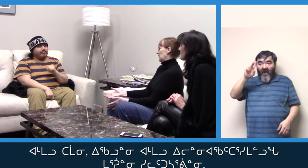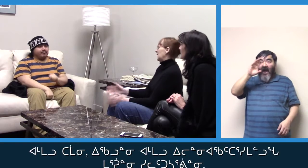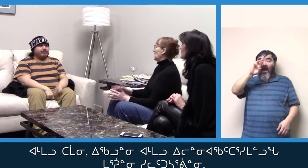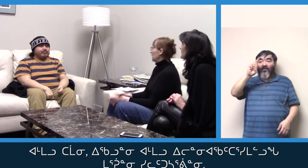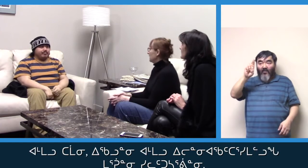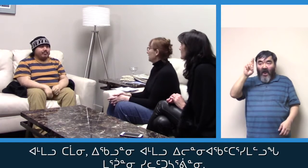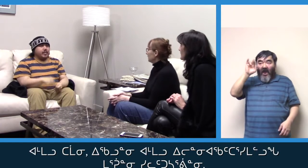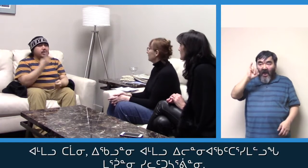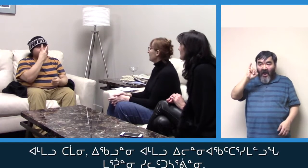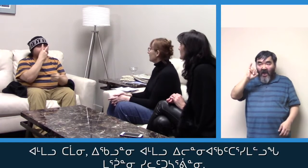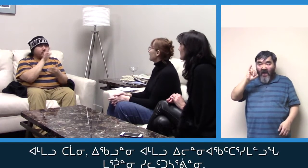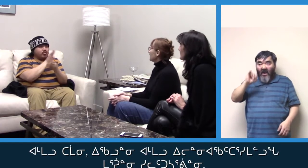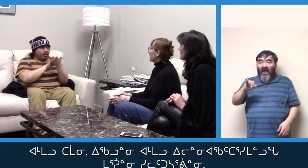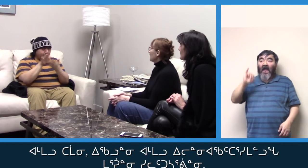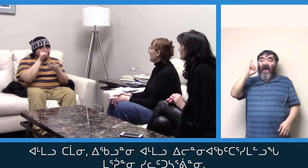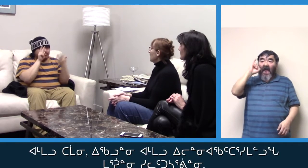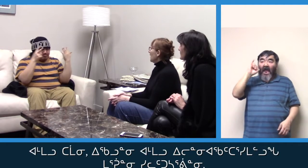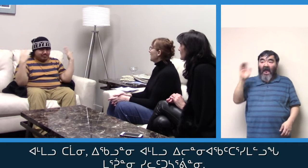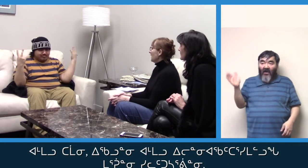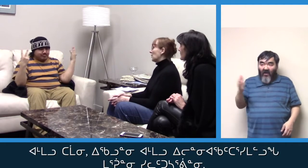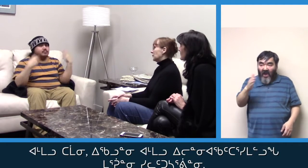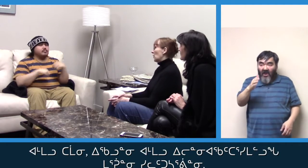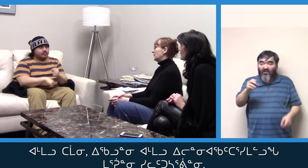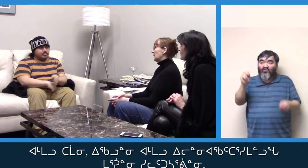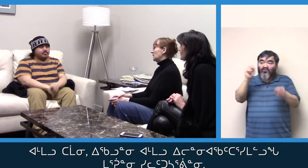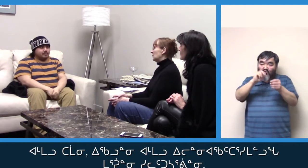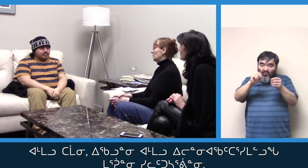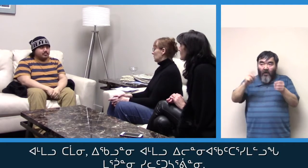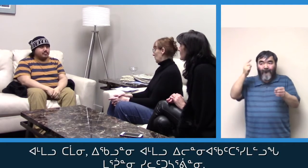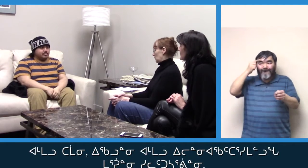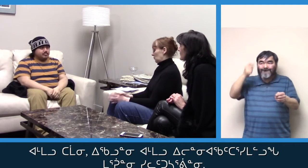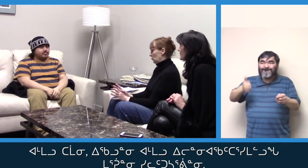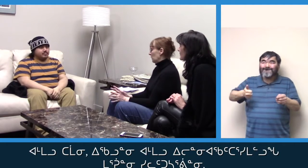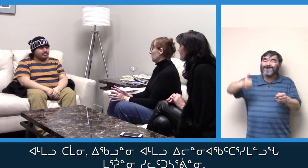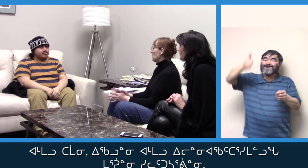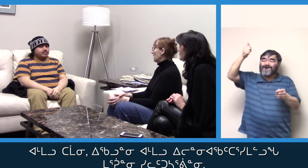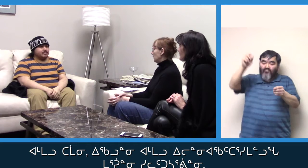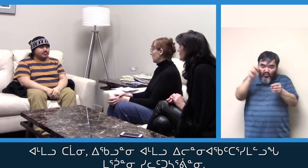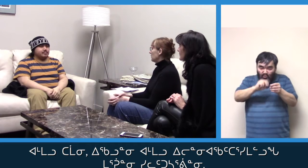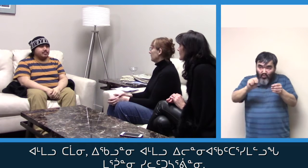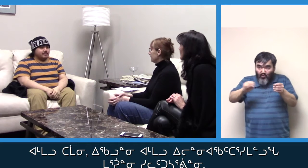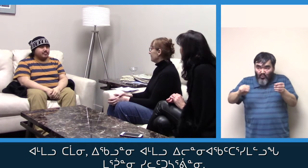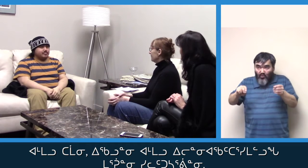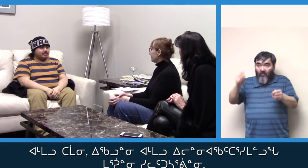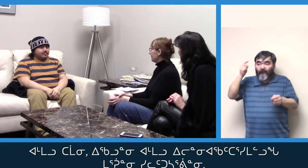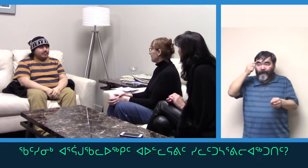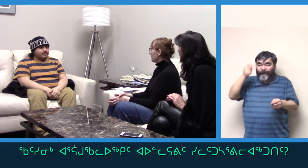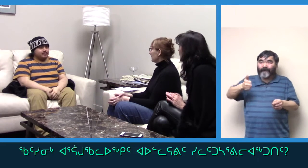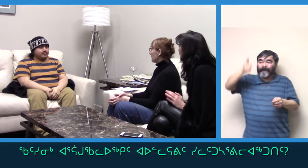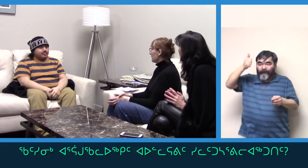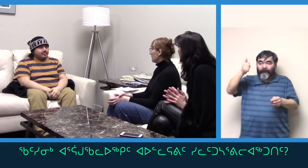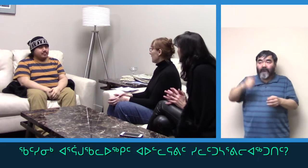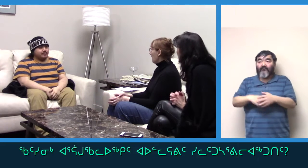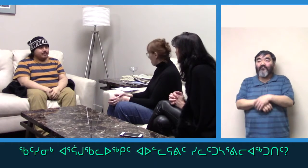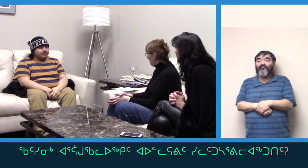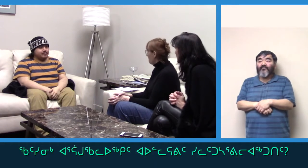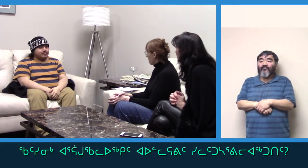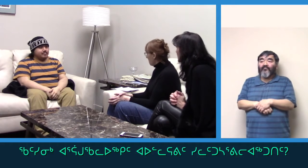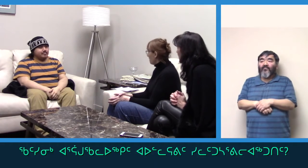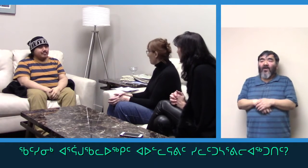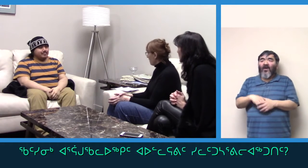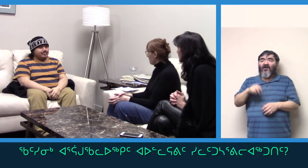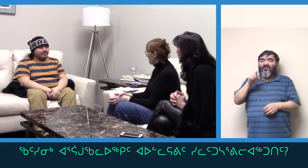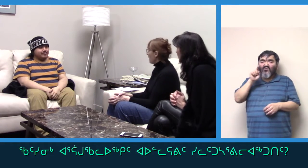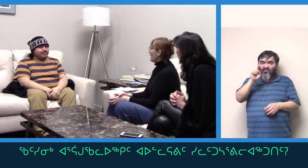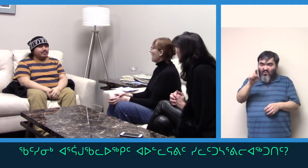then here, Iqaluit. And then also I've attended two different colleges. oh, how old were you when you